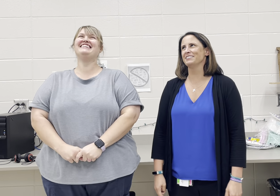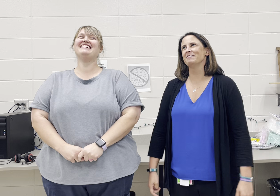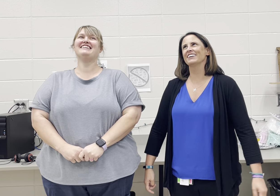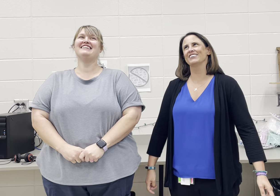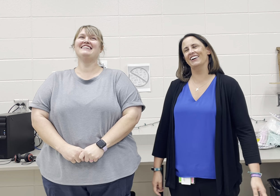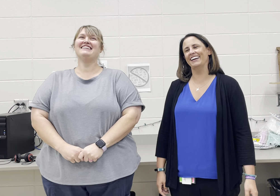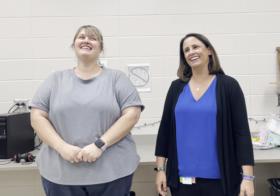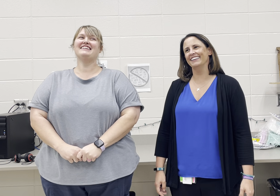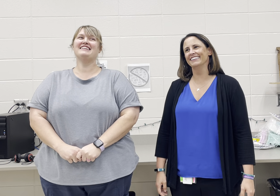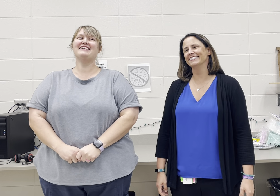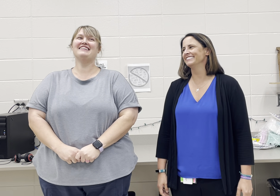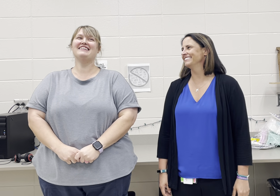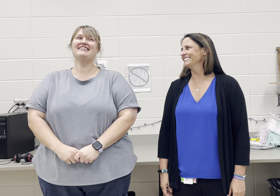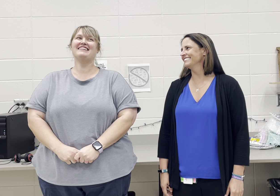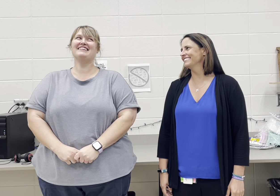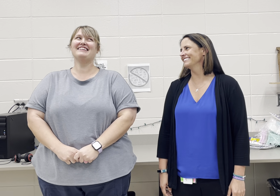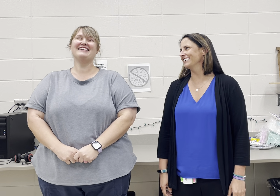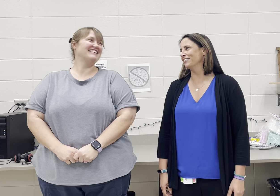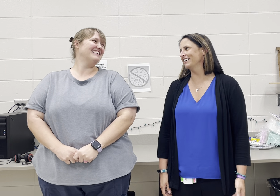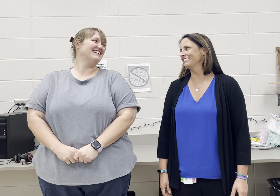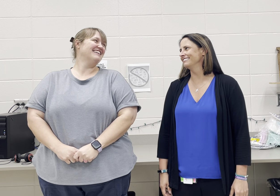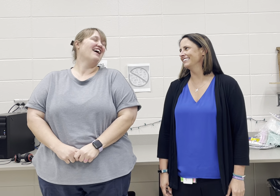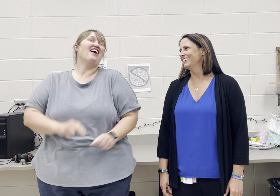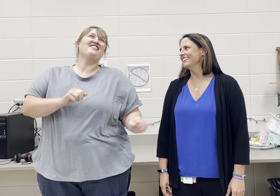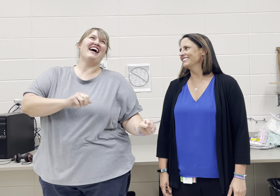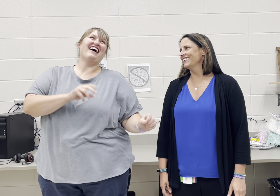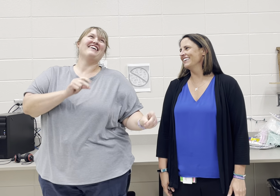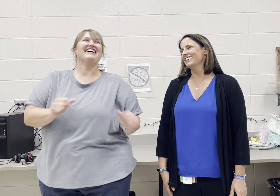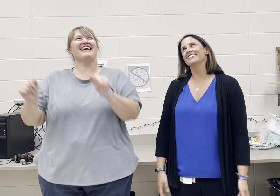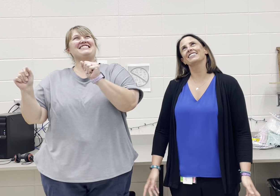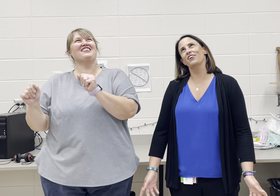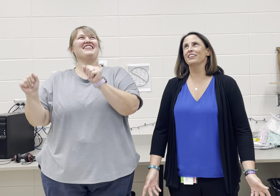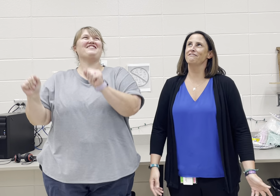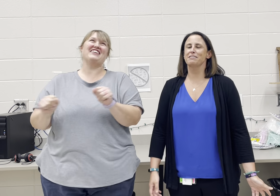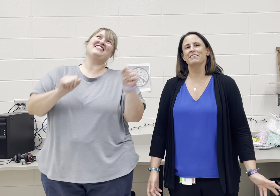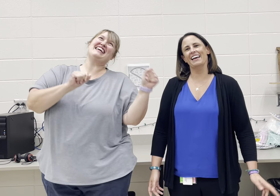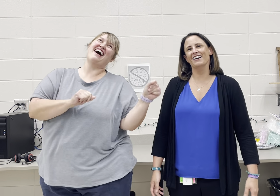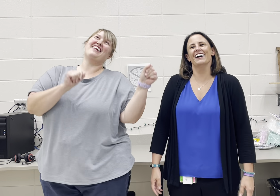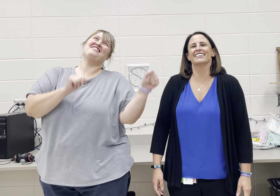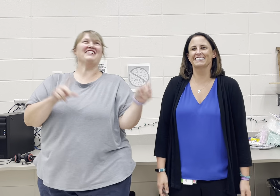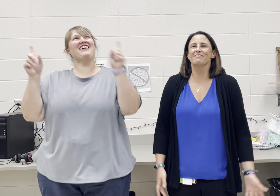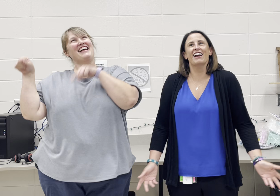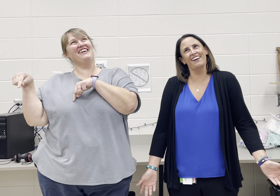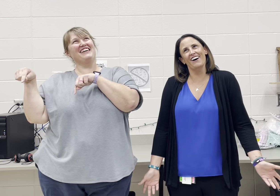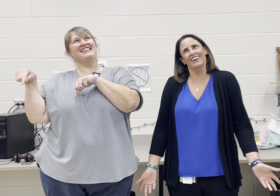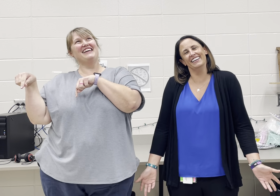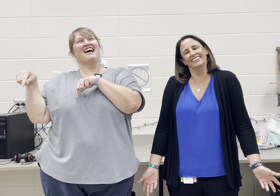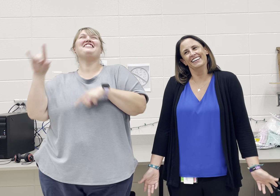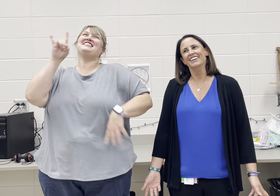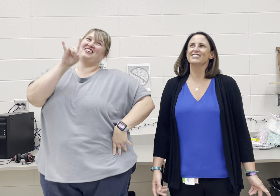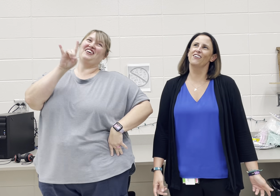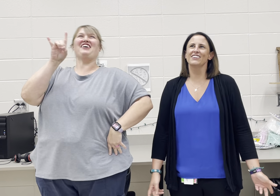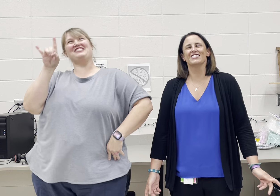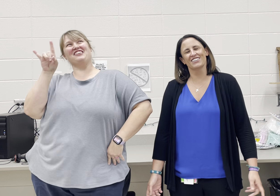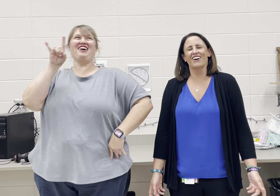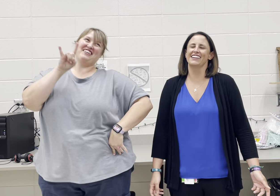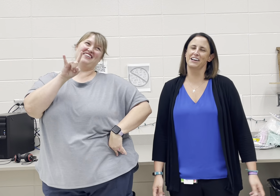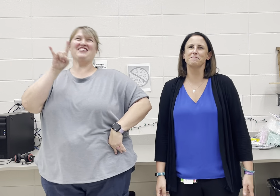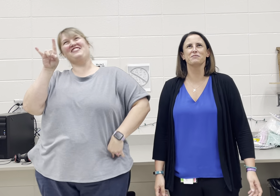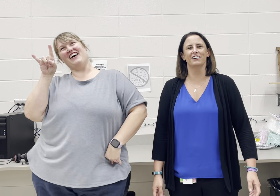Awesome, great. Go ahead. Oh wow, that like totally freaked me out. I mean, right on. The Toros sure are number